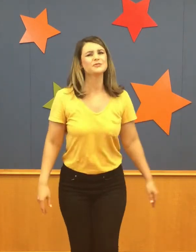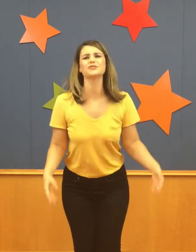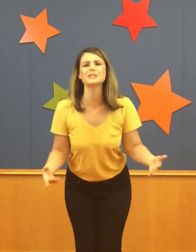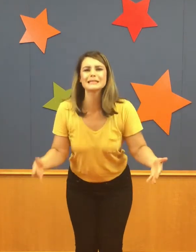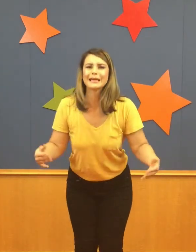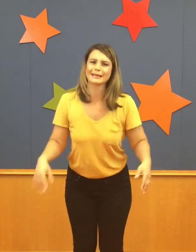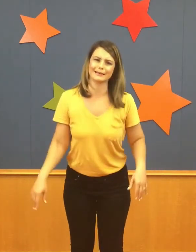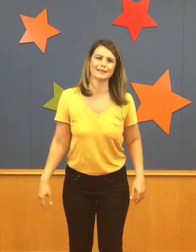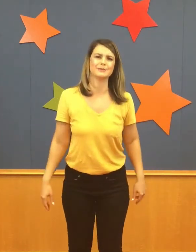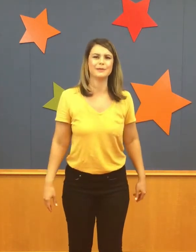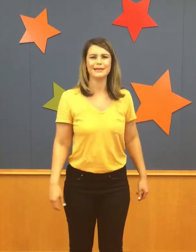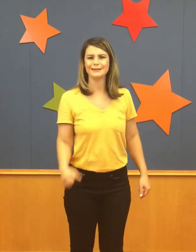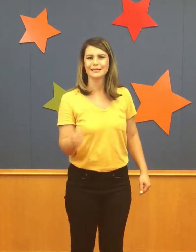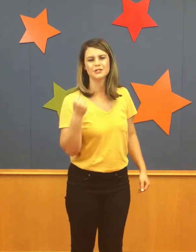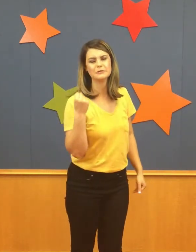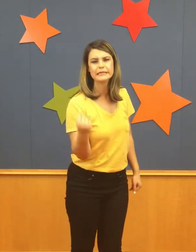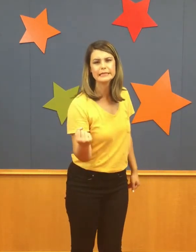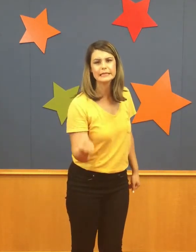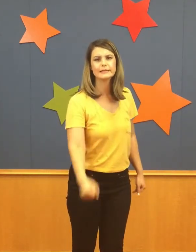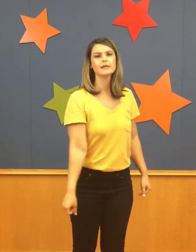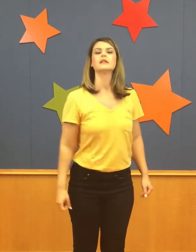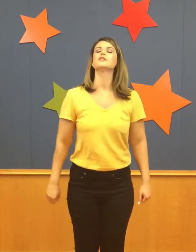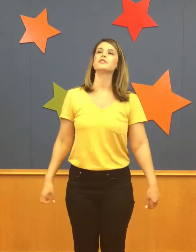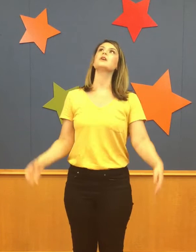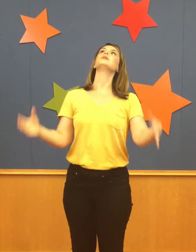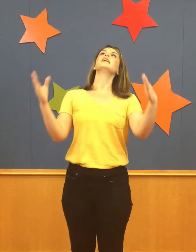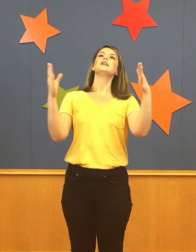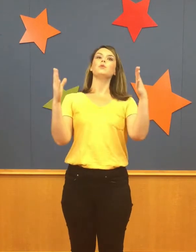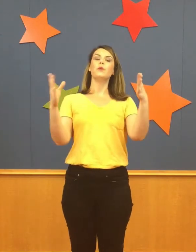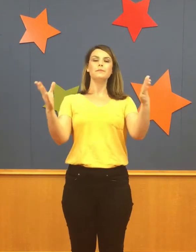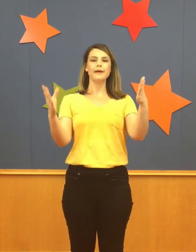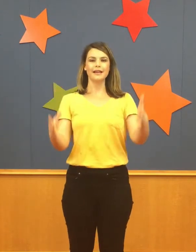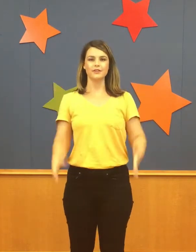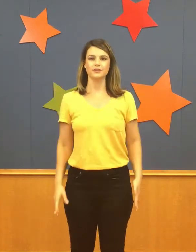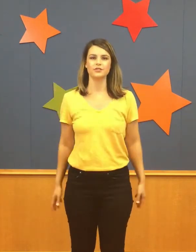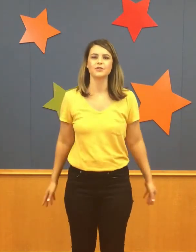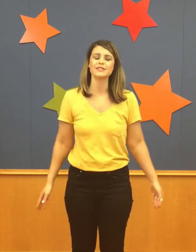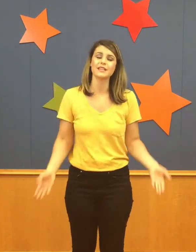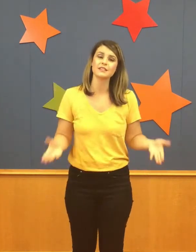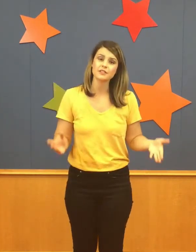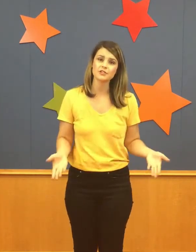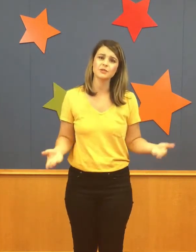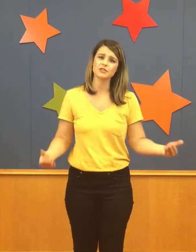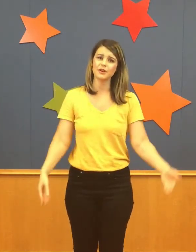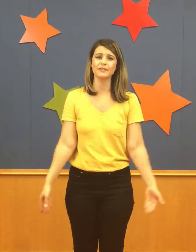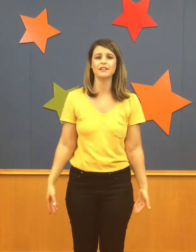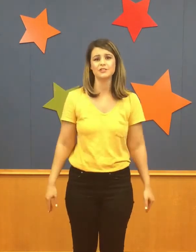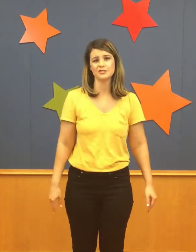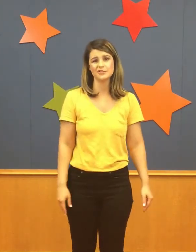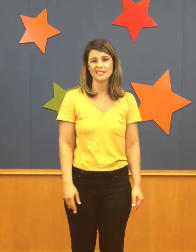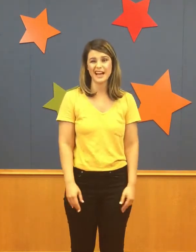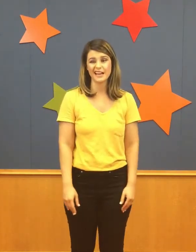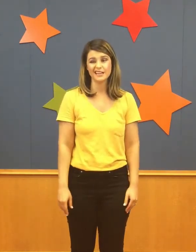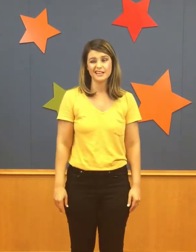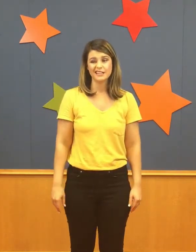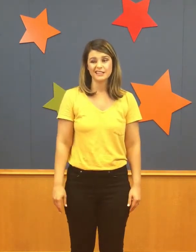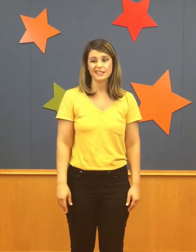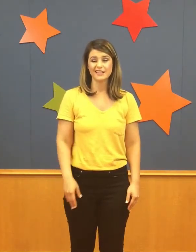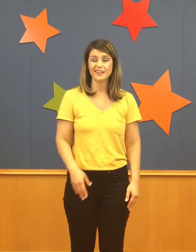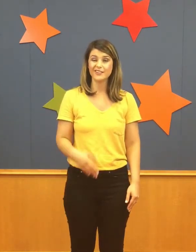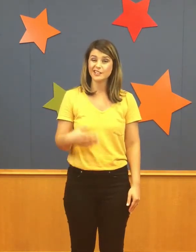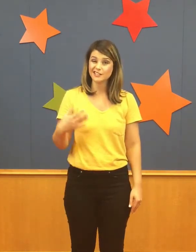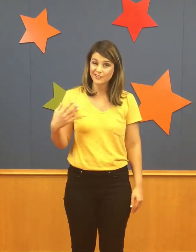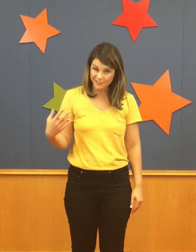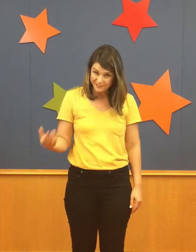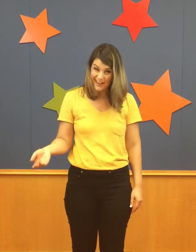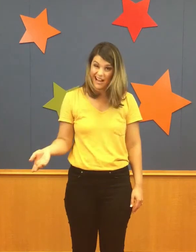Oh, you just can't get the speed that you need. So he went back to the store and said, excuse me, do you have any shoes that